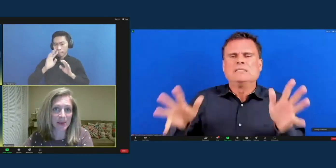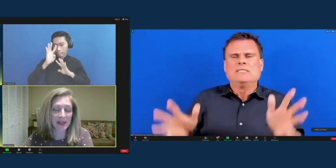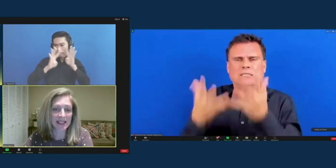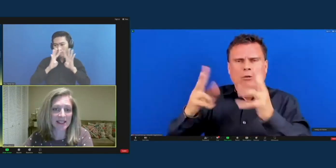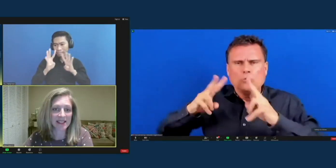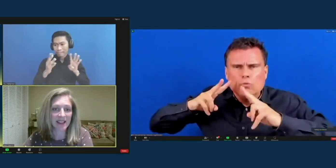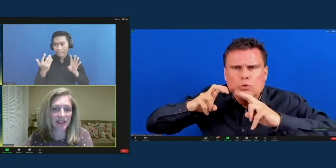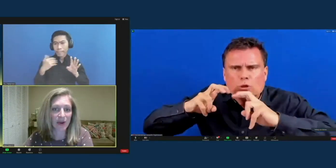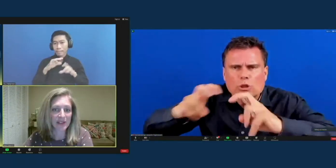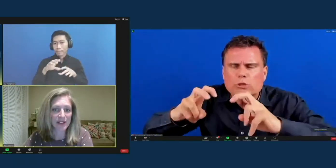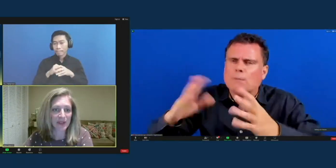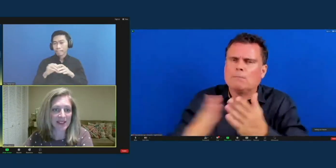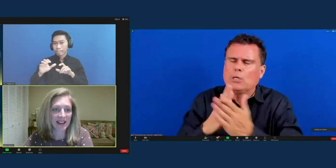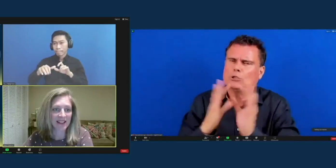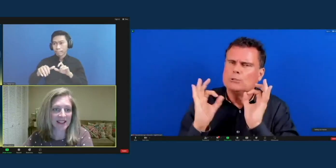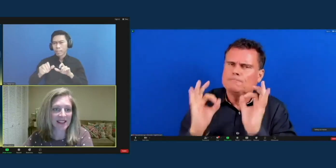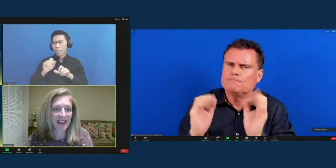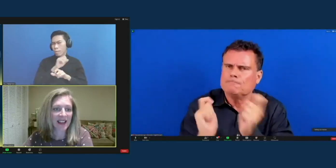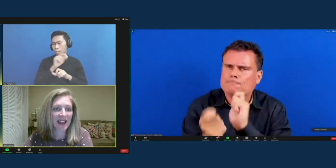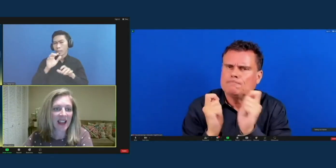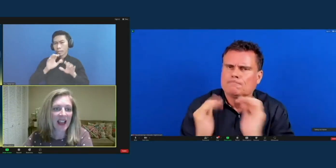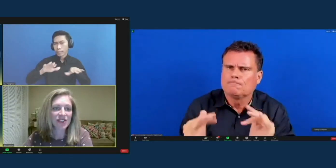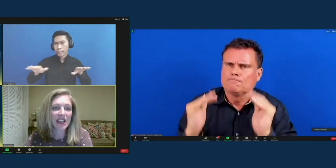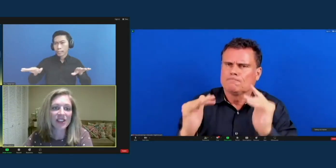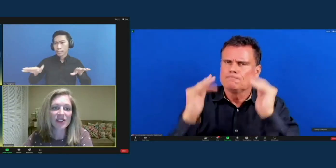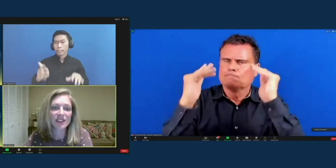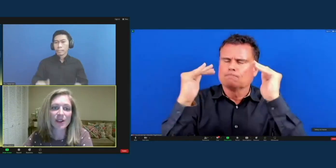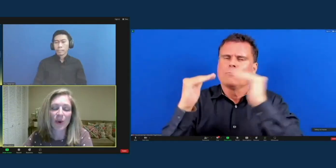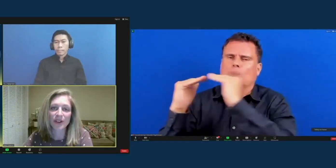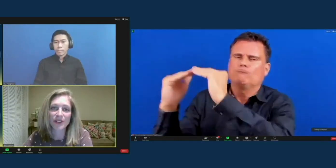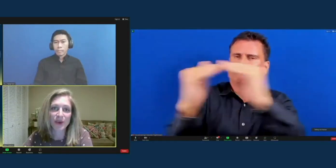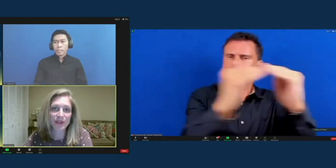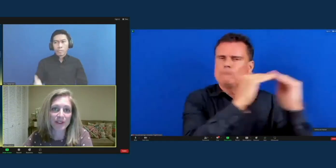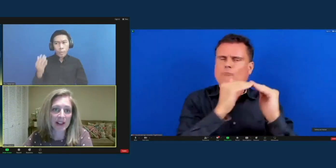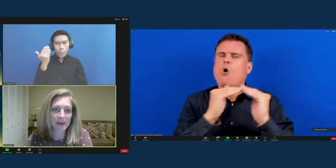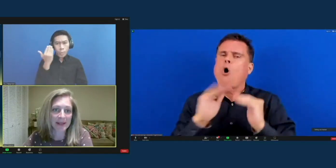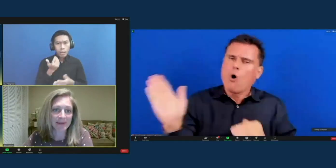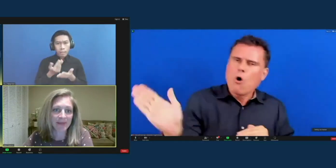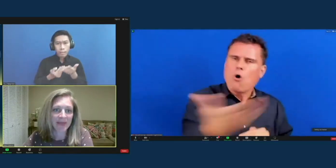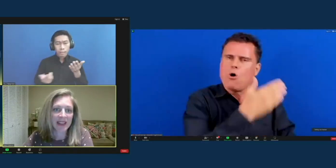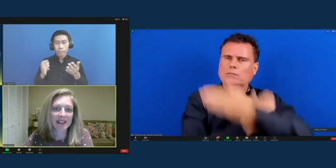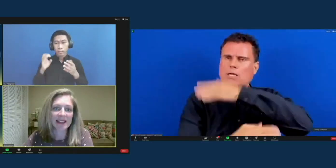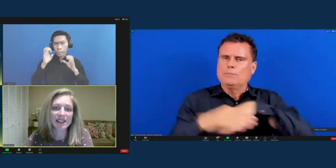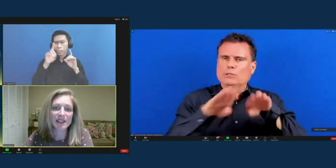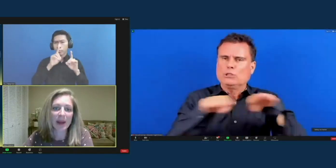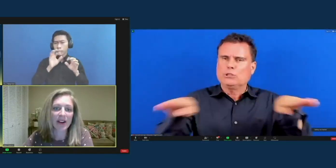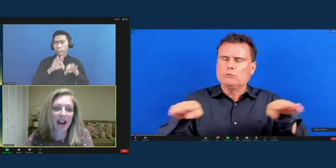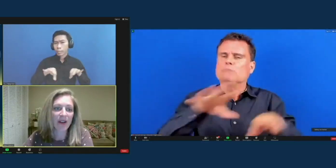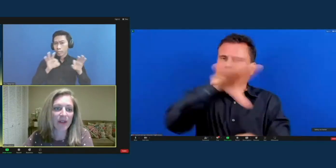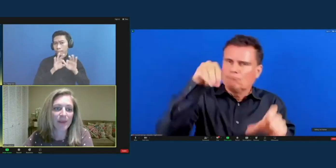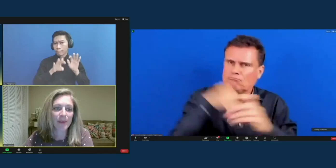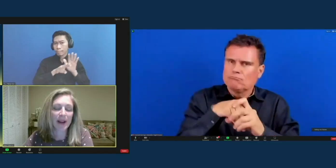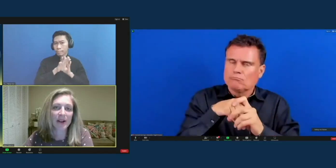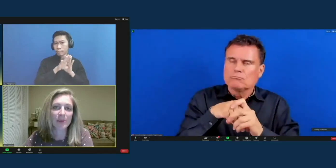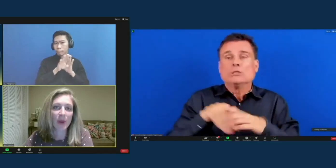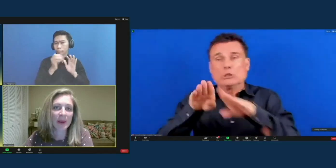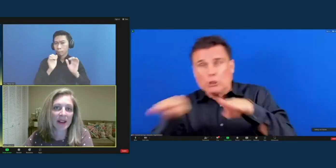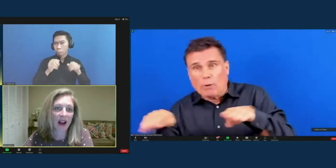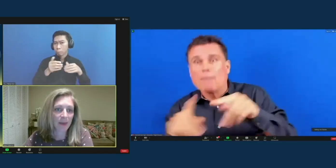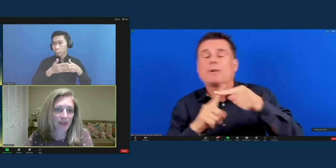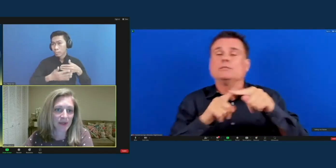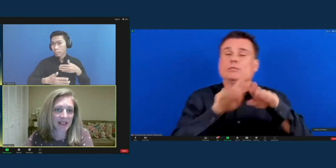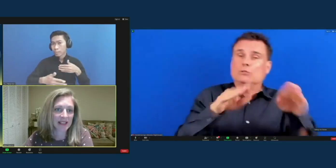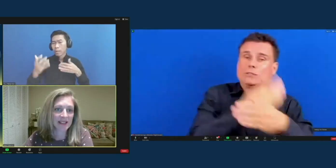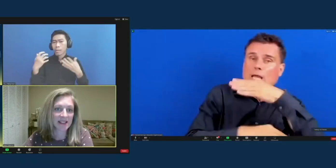with disabilities in low resource settings. Education is the cornerstone of development. It leads to better health, better